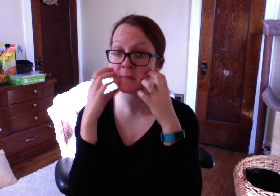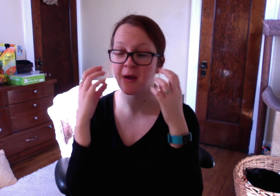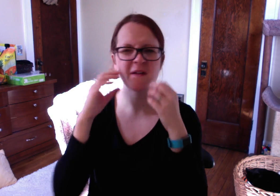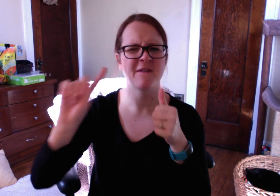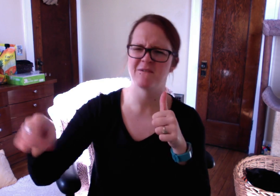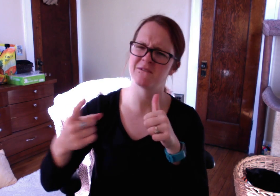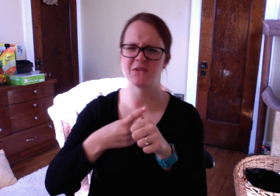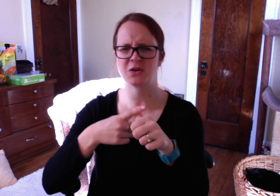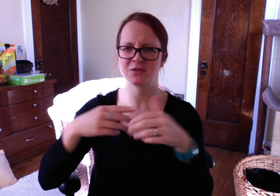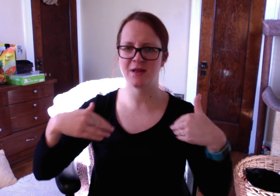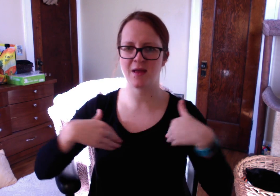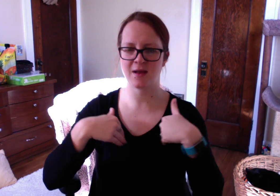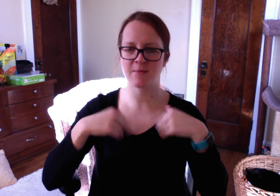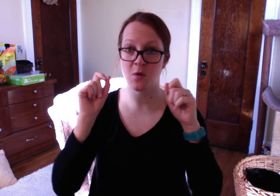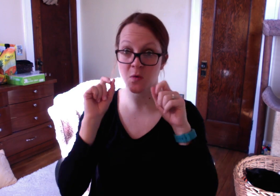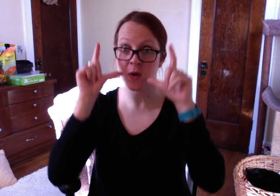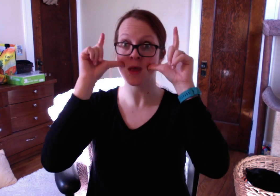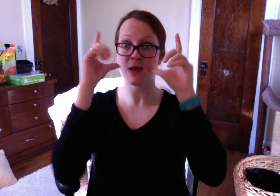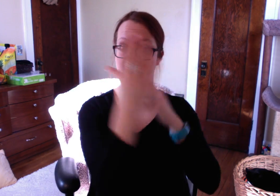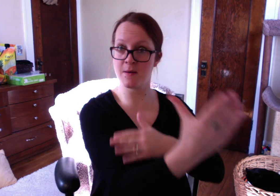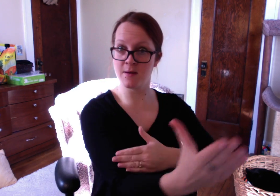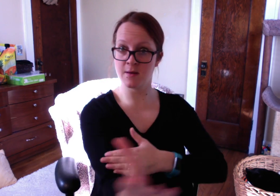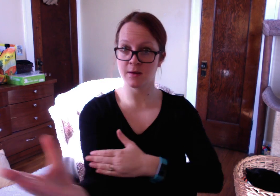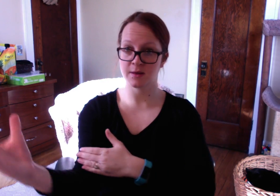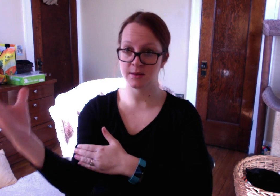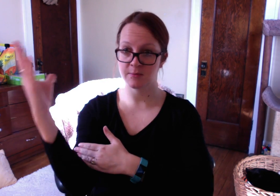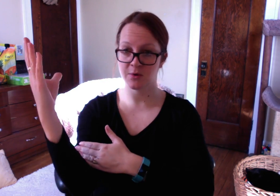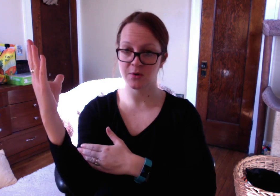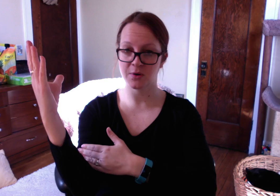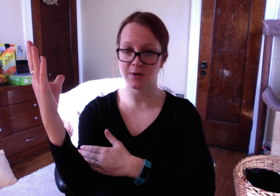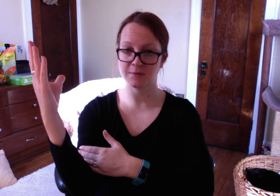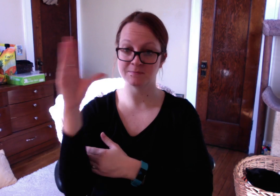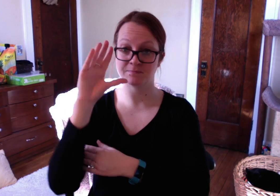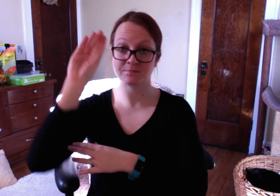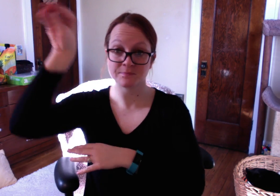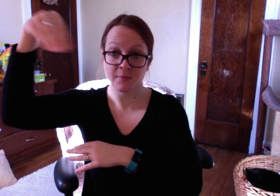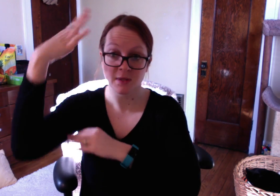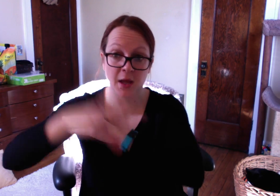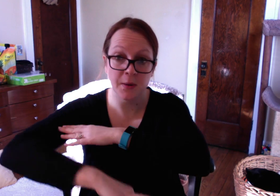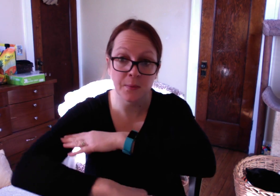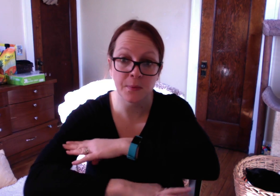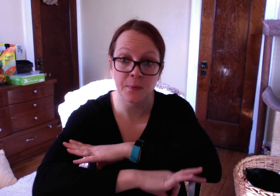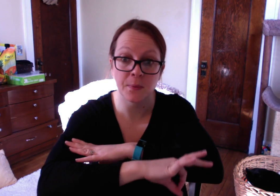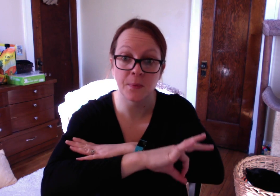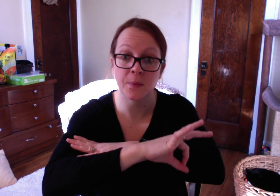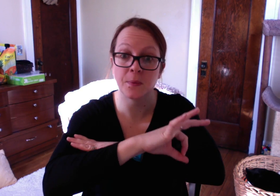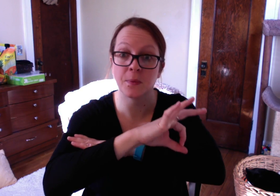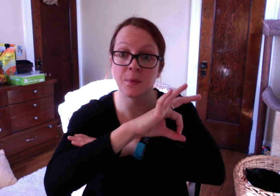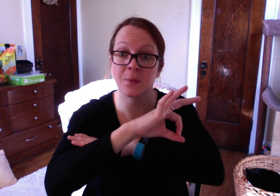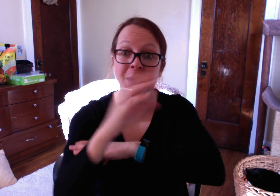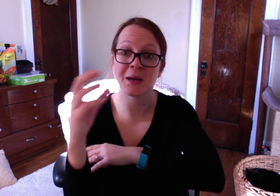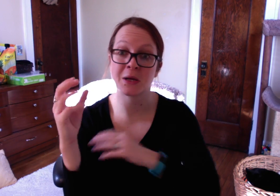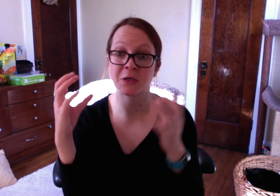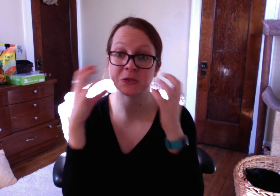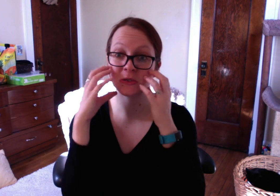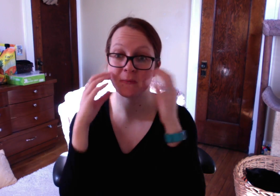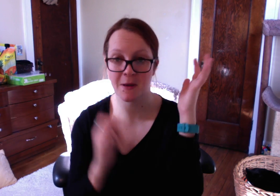every morning. As the sun rises, he scoots to the top of the tallest tree to sing his song.